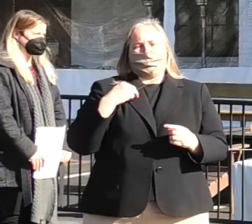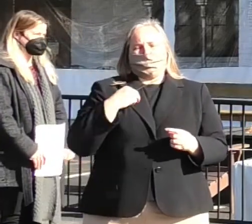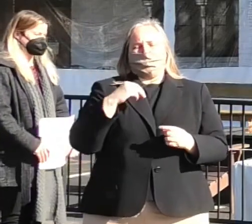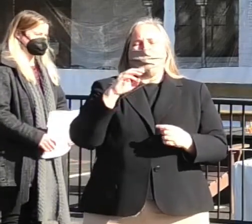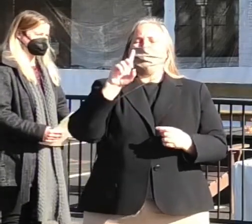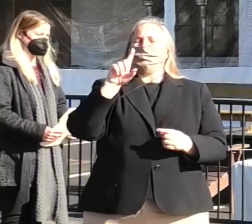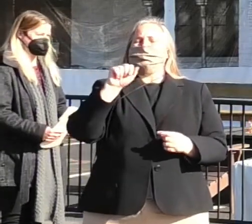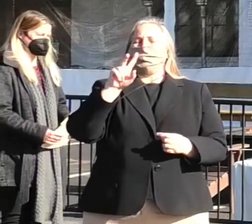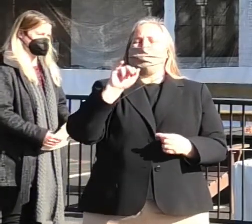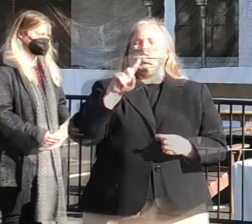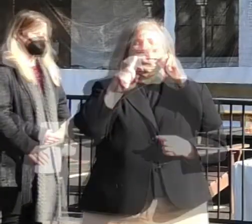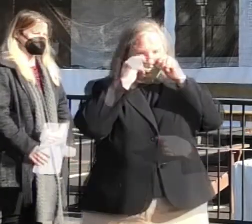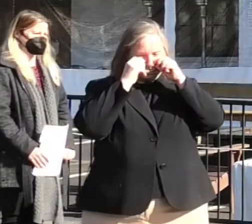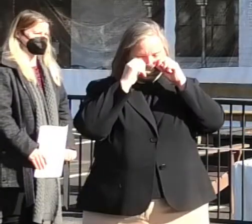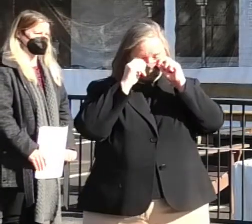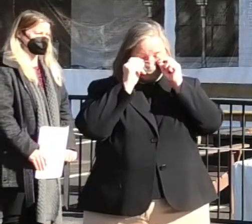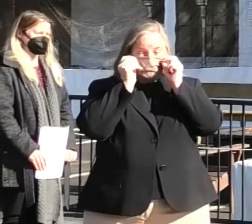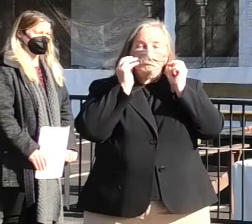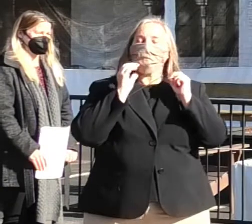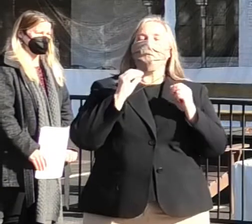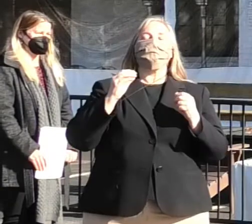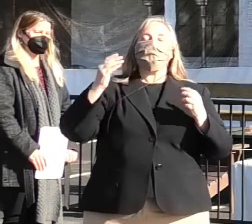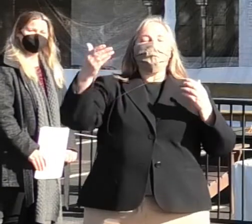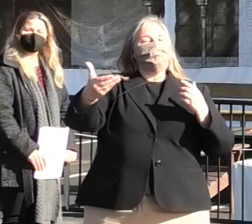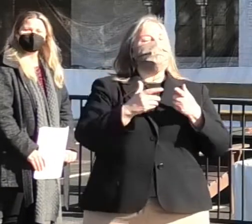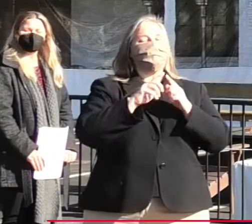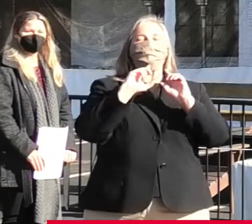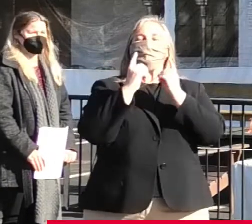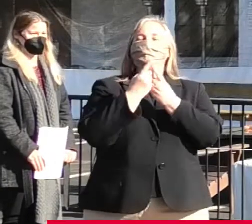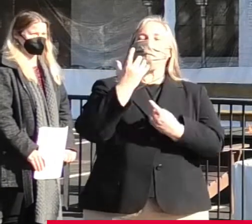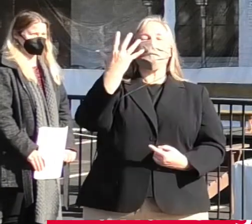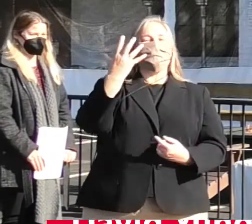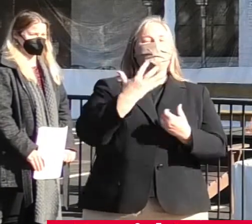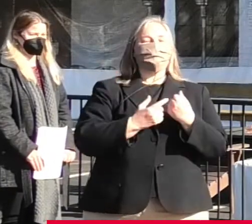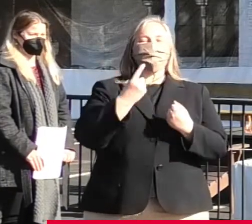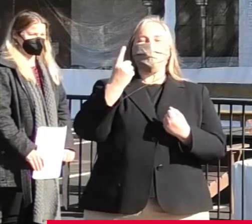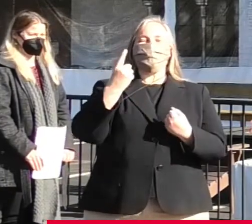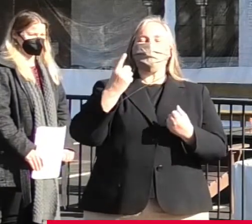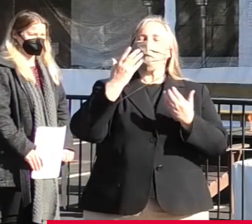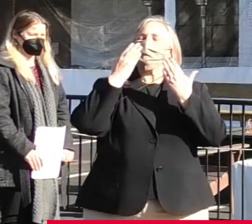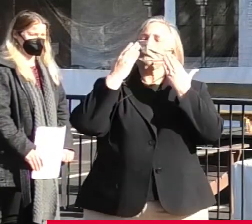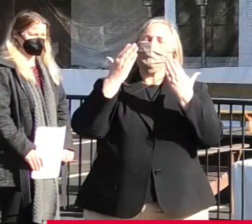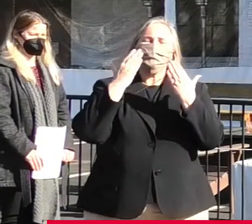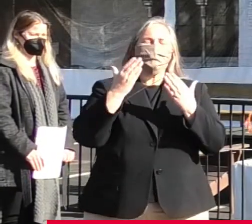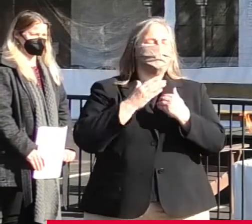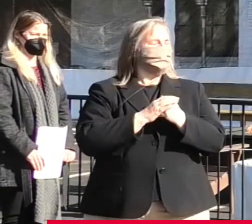Yungmann. Welcome to District 5, everyone. Thank you,